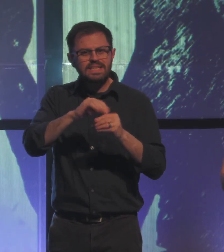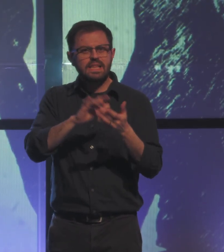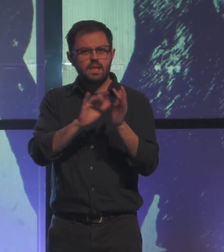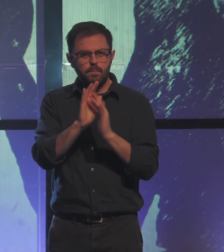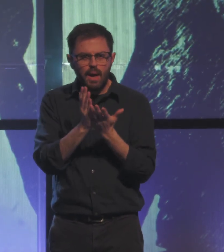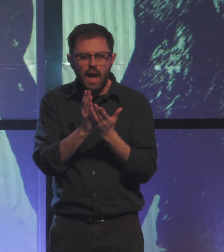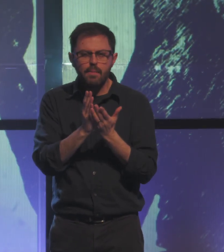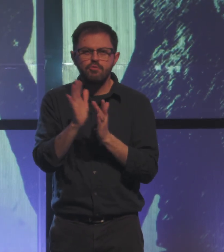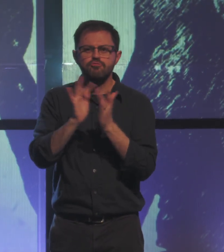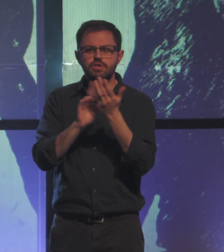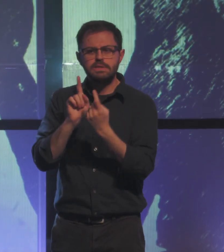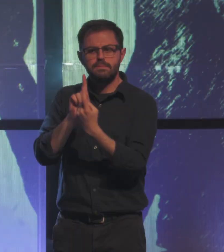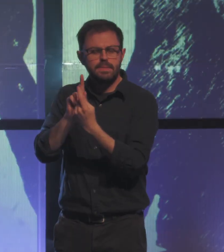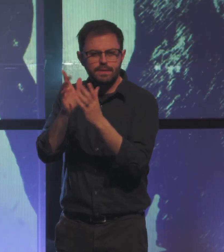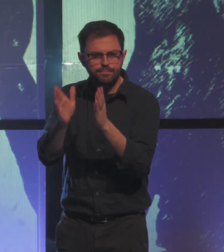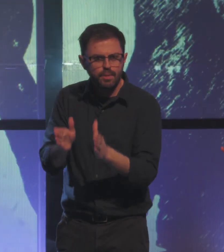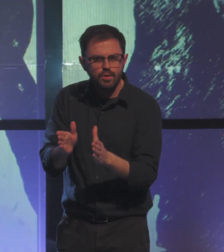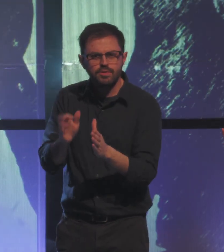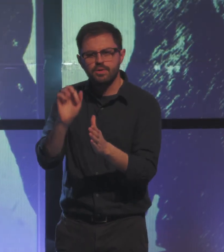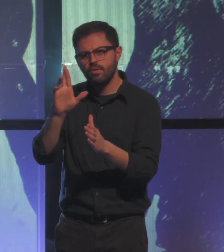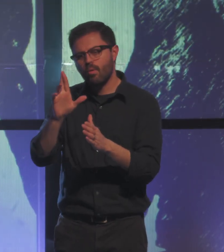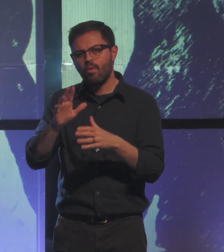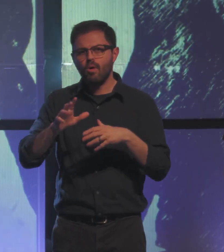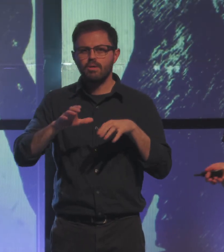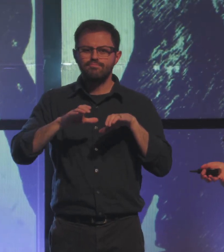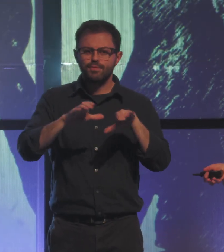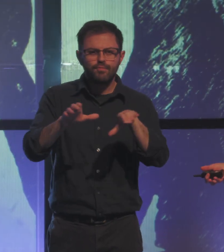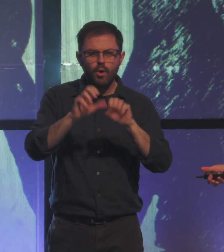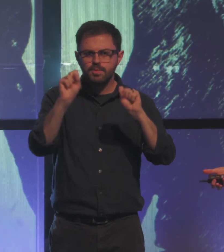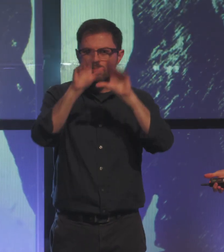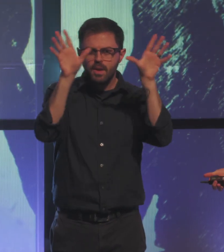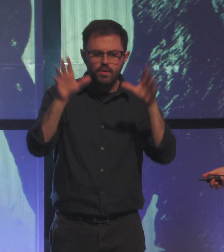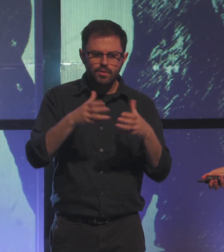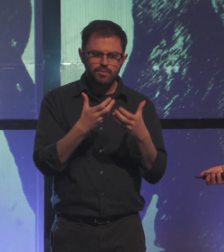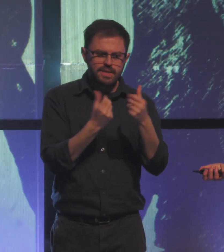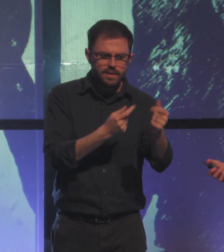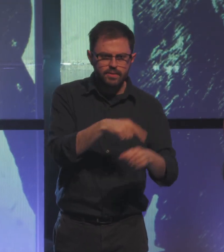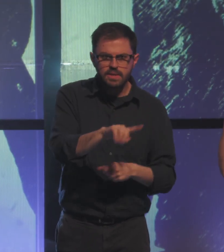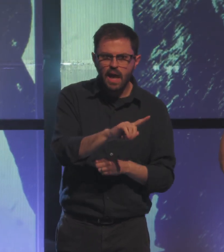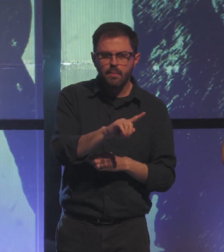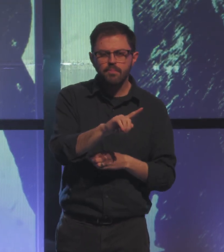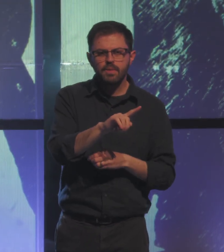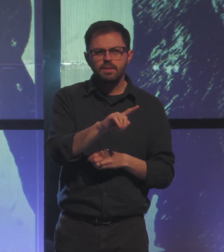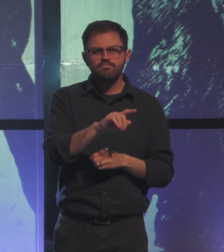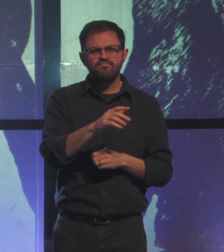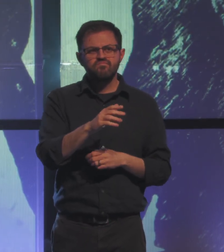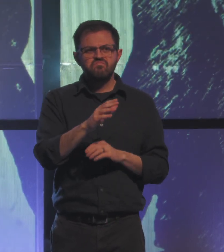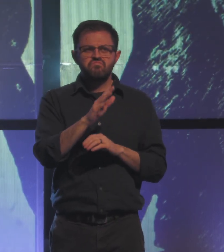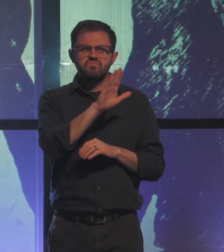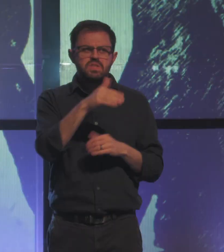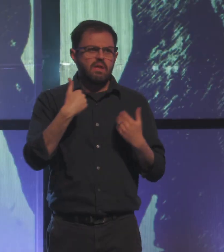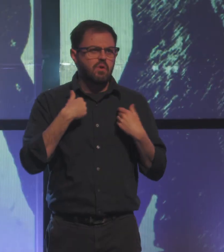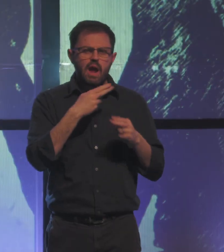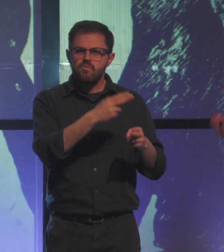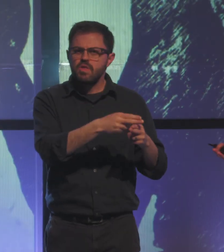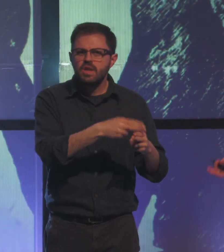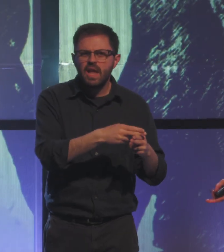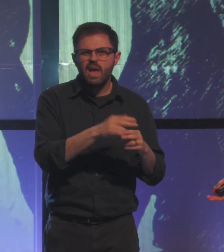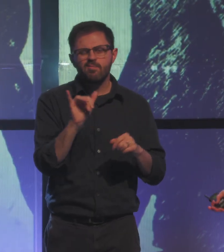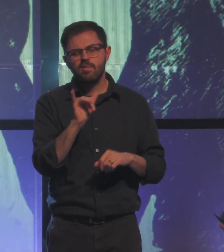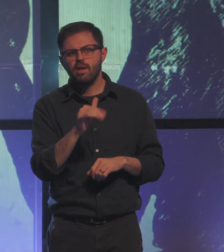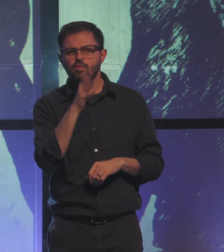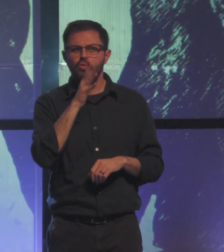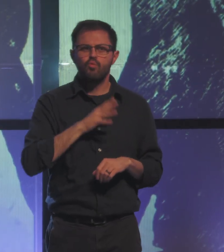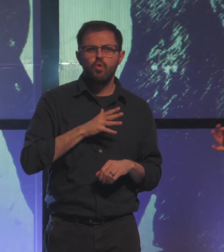there's healings or miracles or things that happen, the person is not named, right? It's the woman at the well or the woman caught